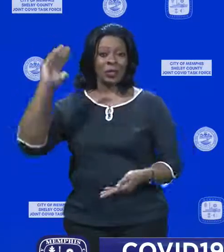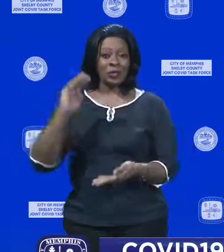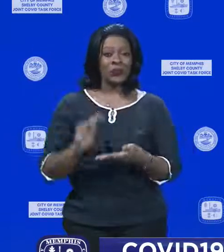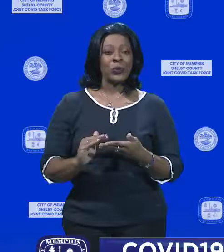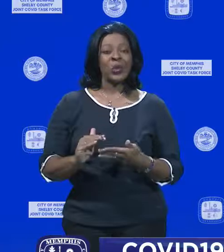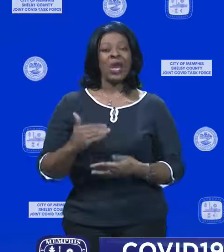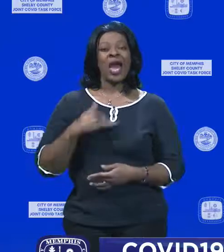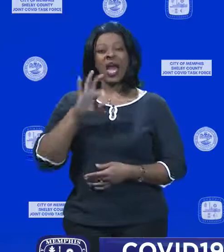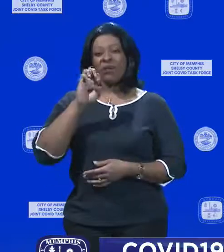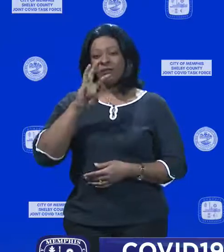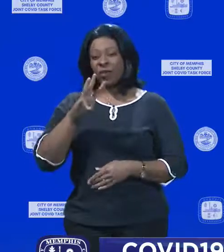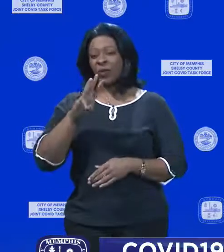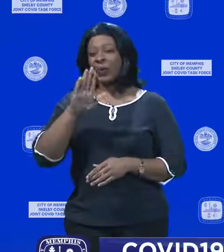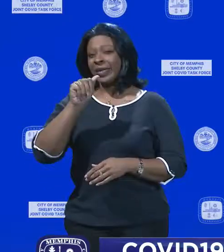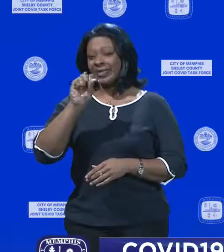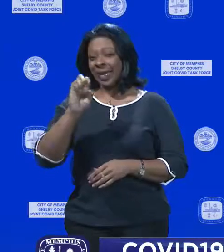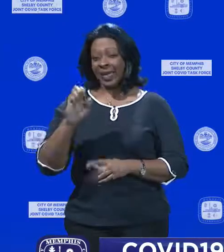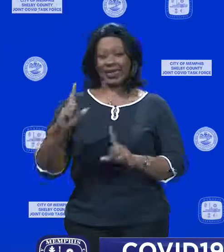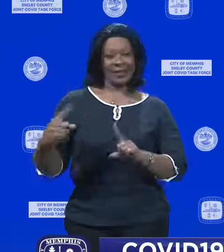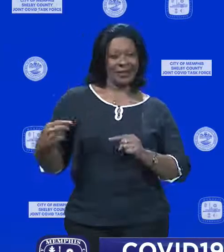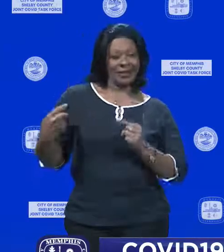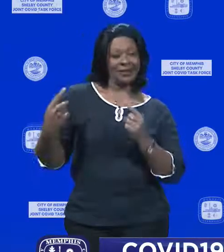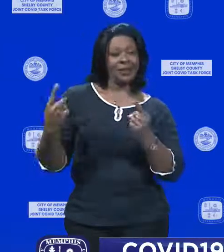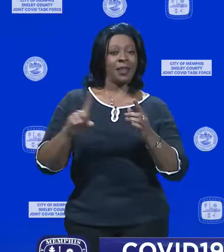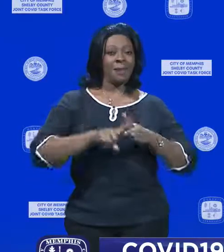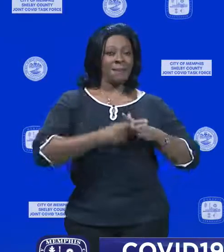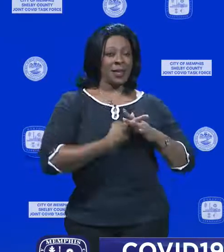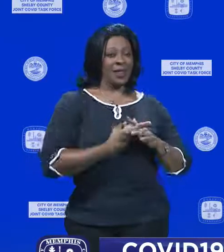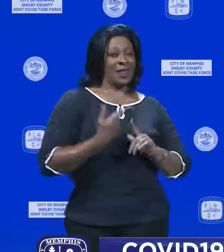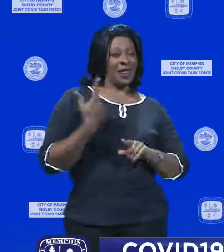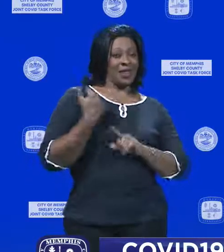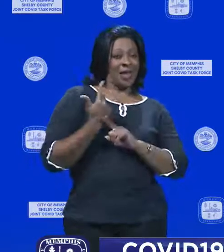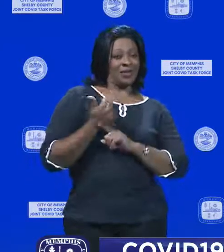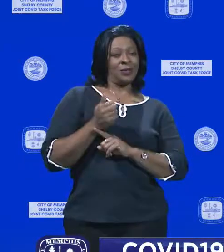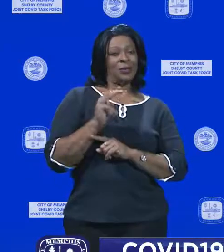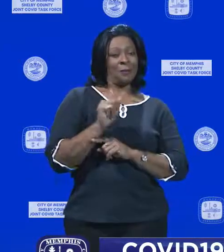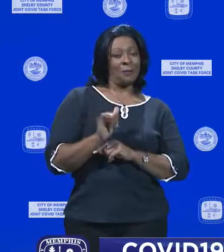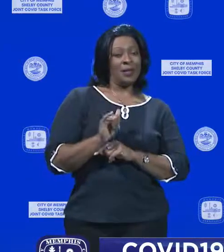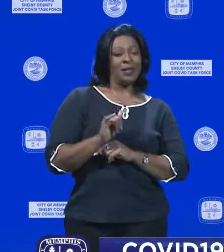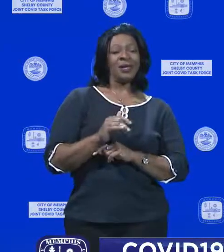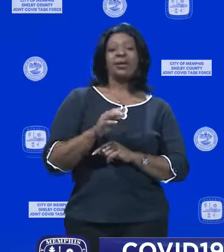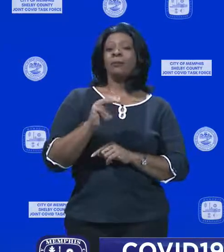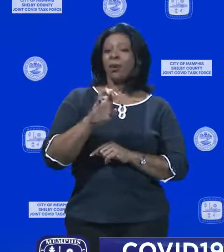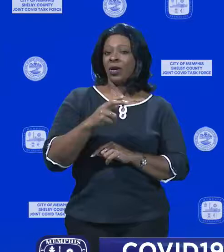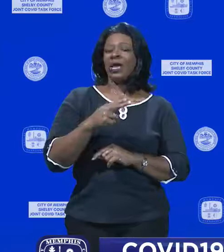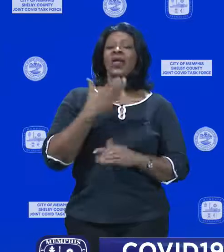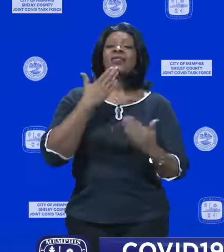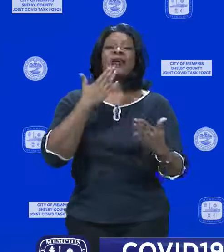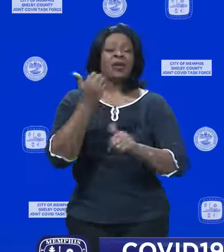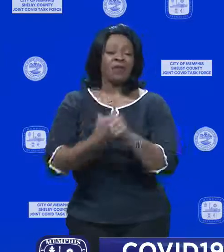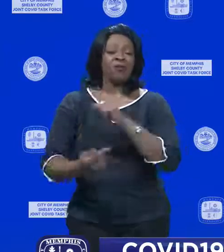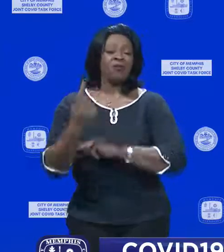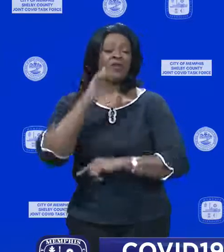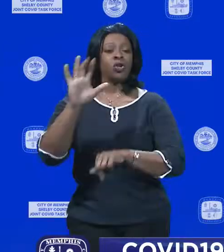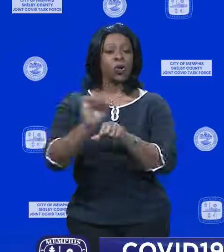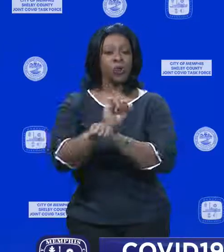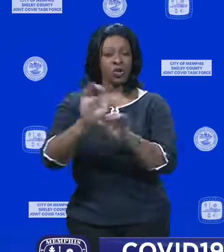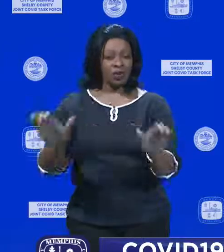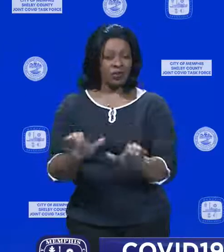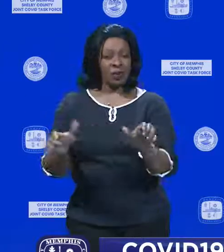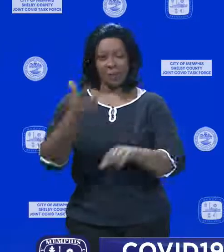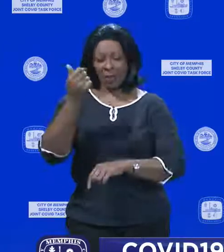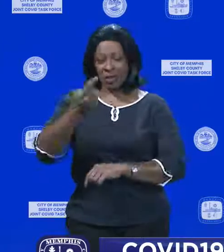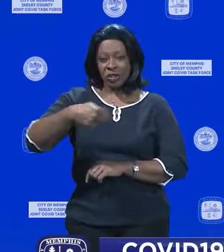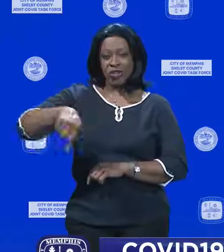number of active cases that we've had since the beginning of the epidemic. So thank you for everybody for the work you've done,